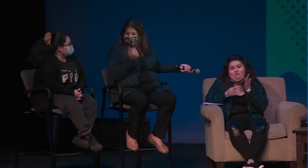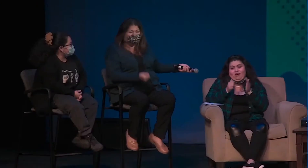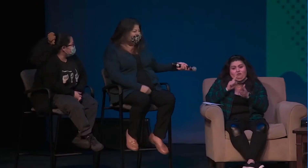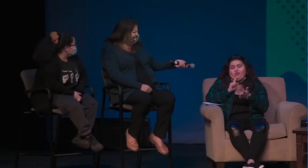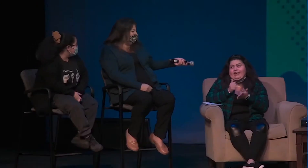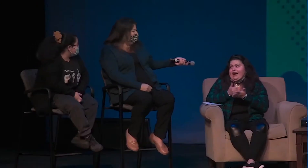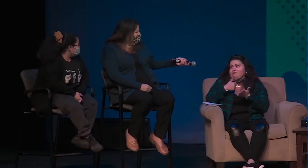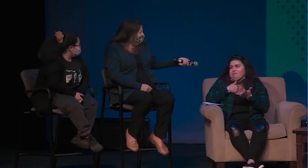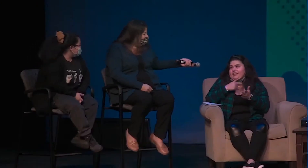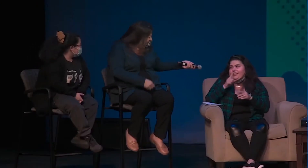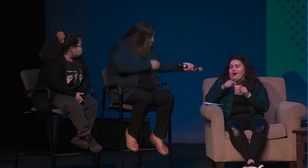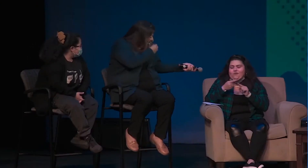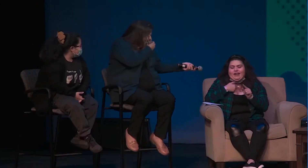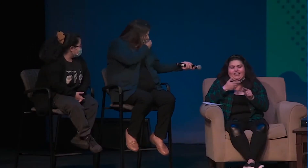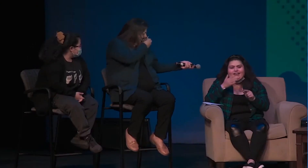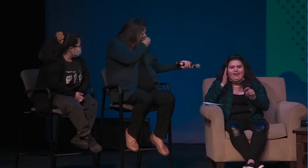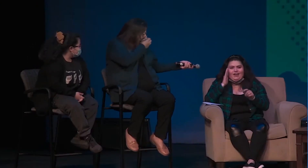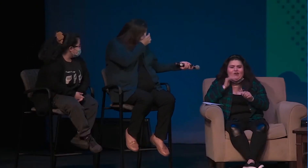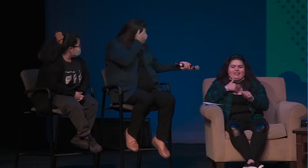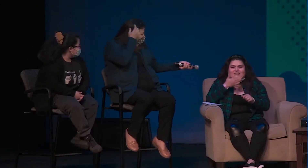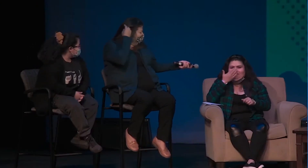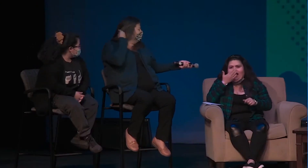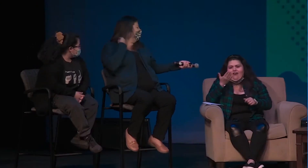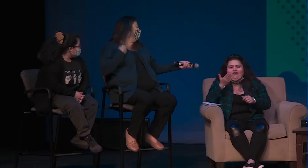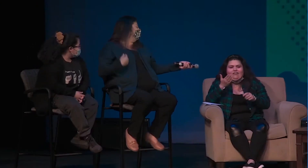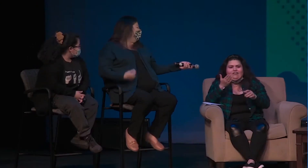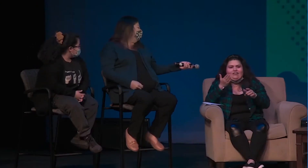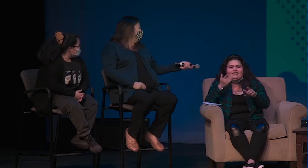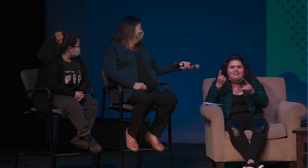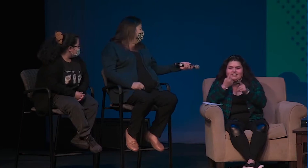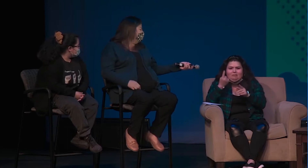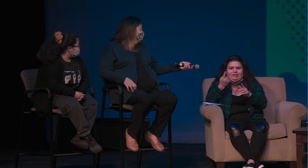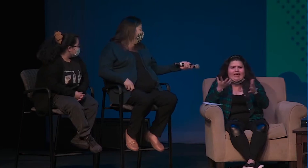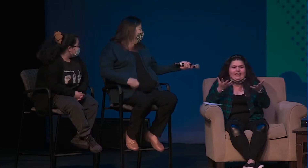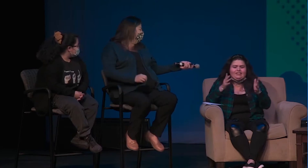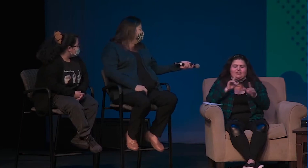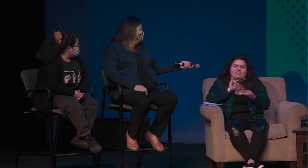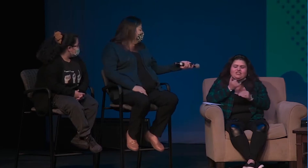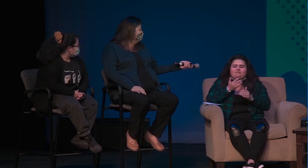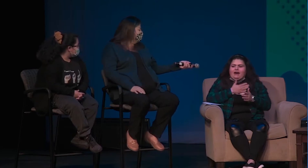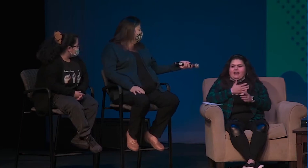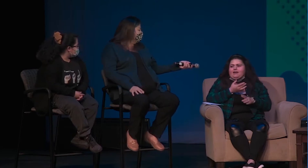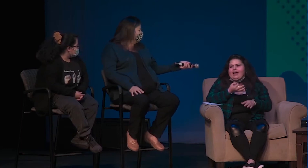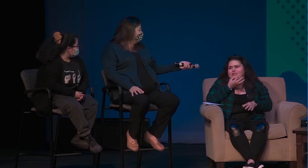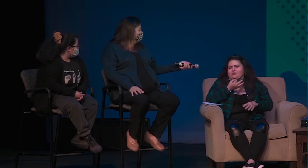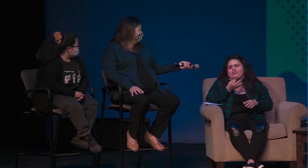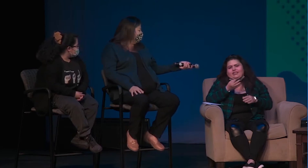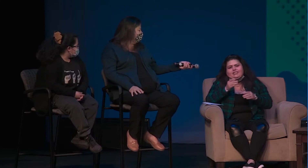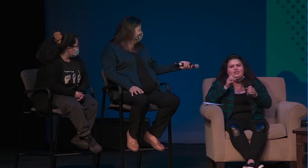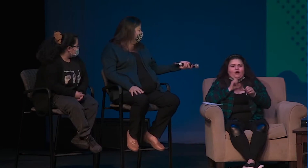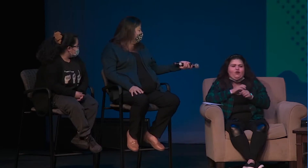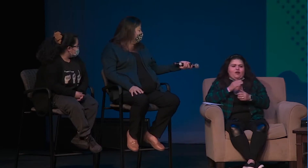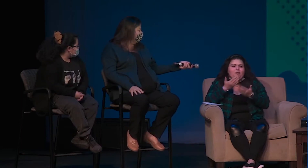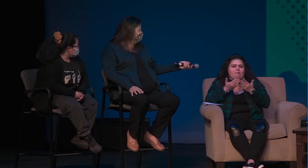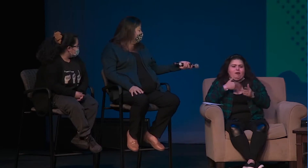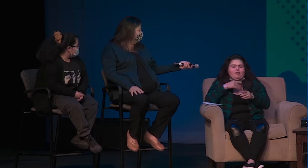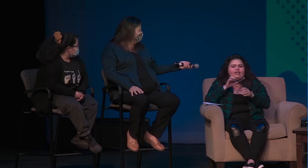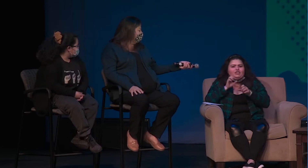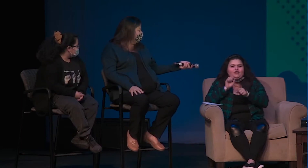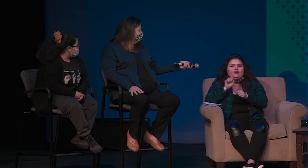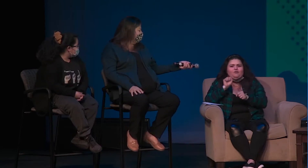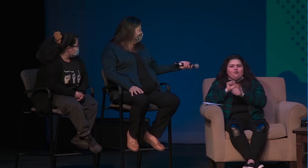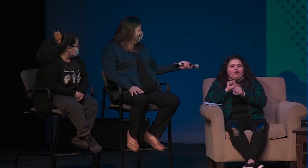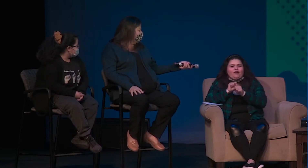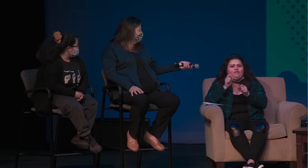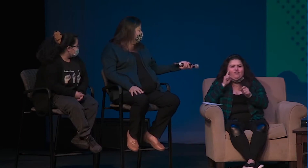So that really helped me, you know, when I know I smell something, so it's just my expertise. So maybe